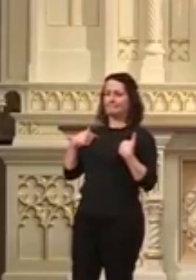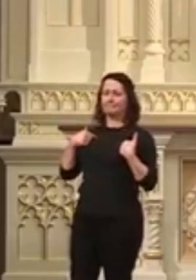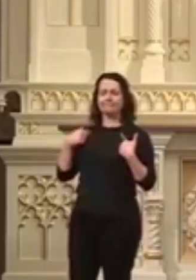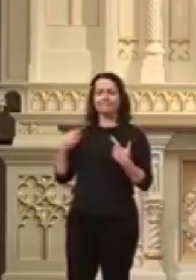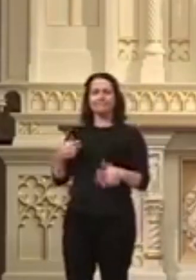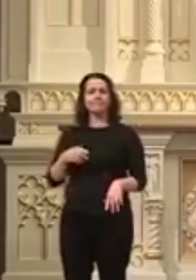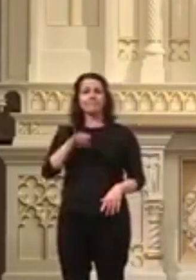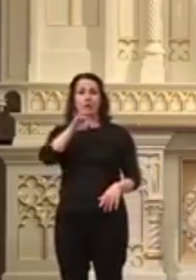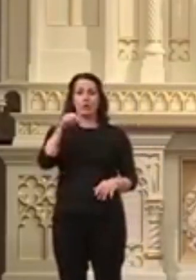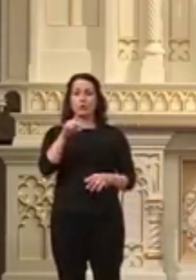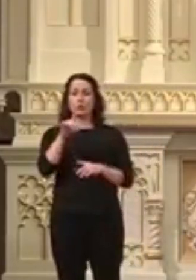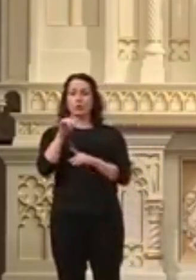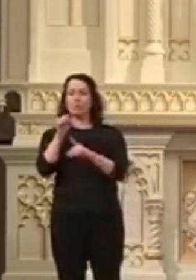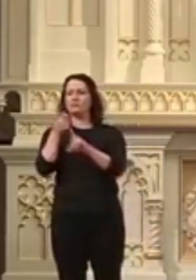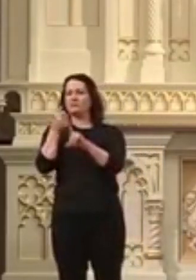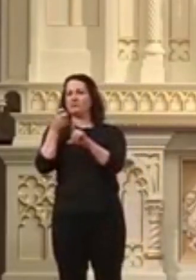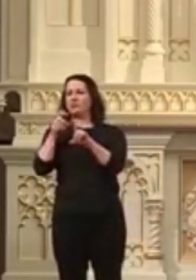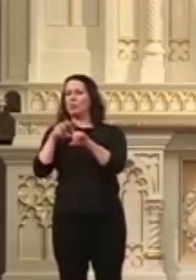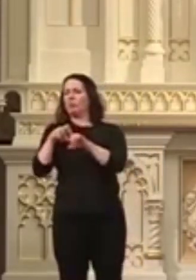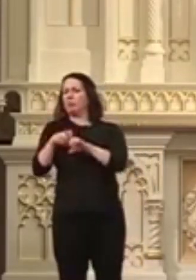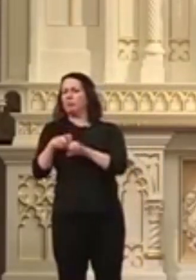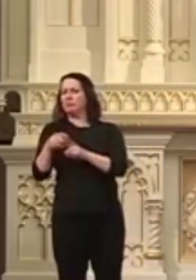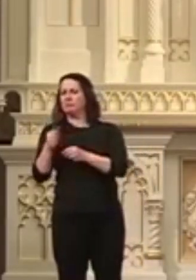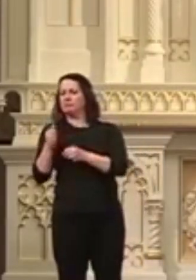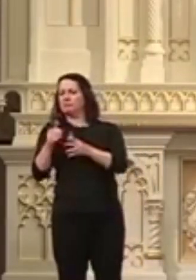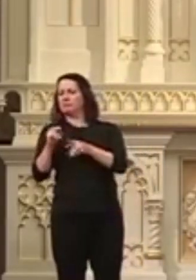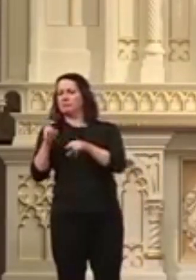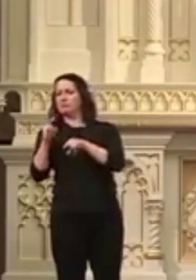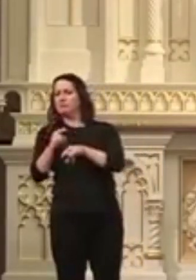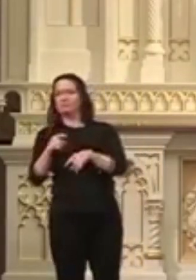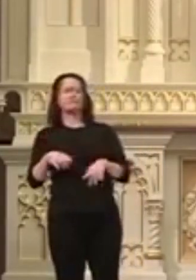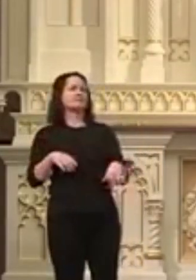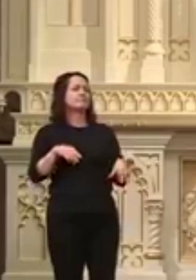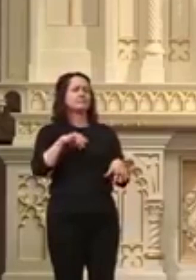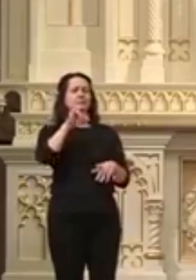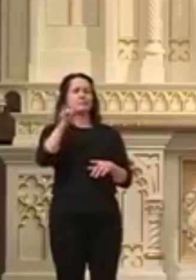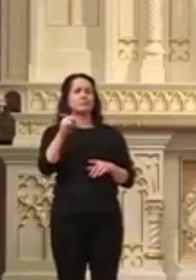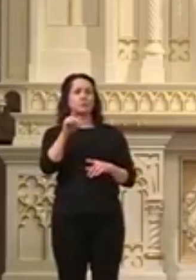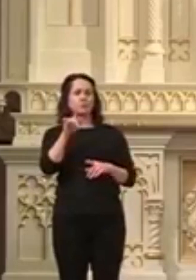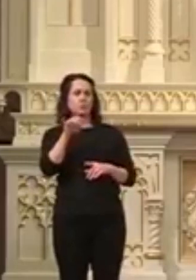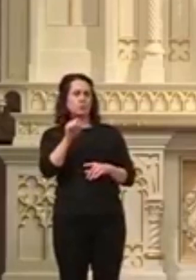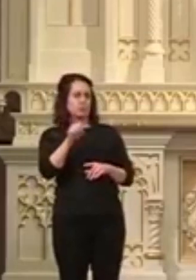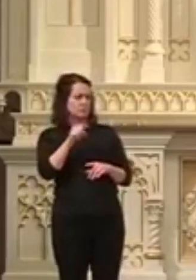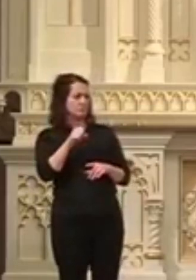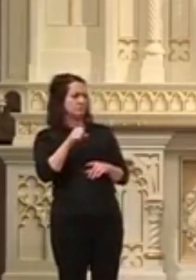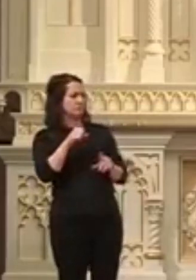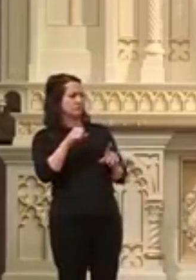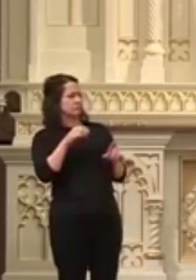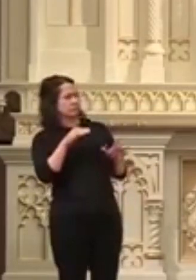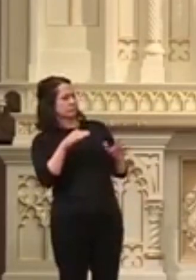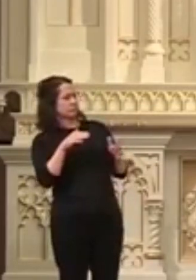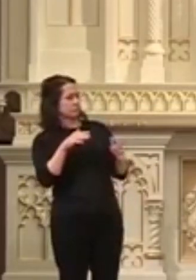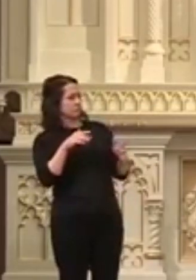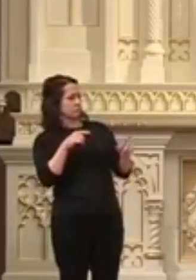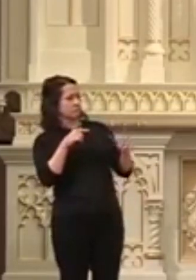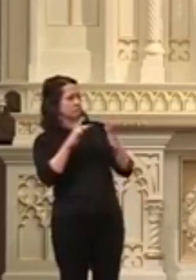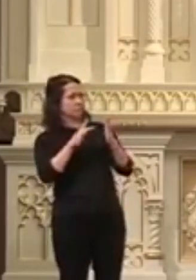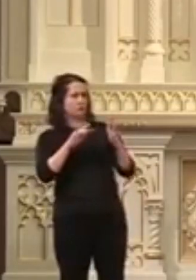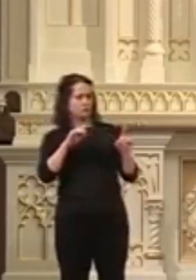Judas, his betrayer, was also with them. When he said to them, I